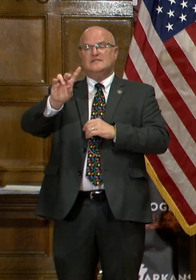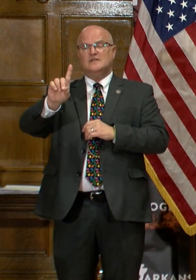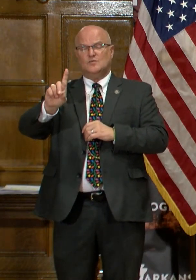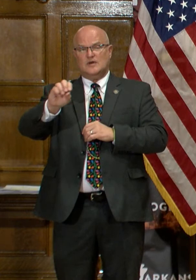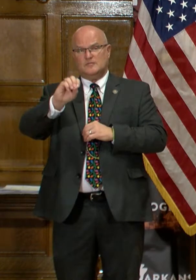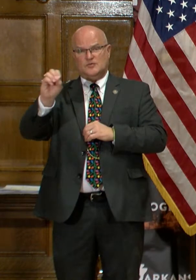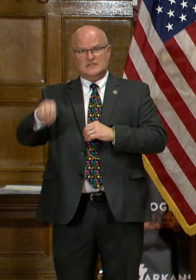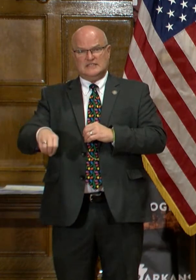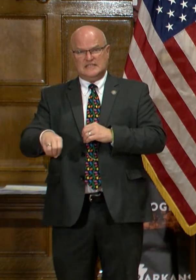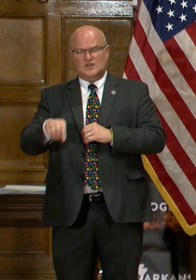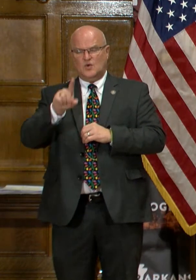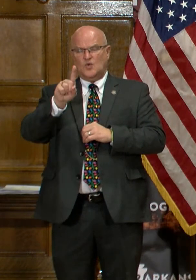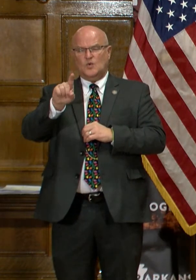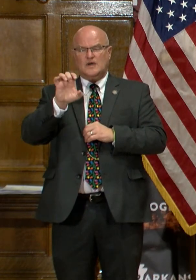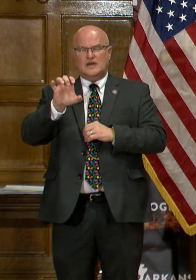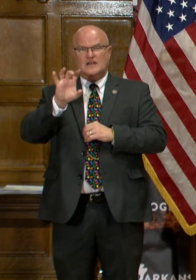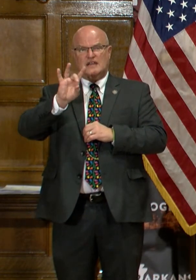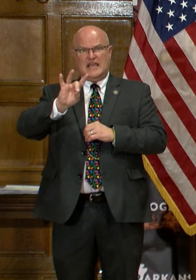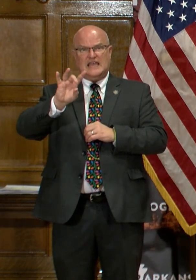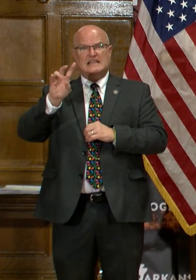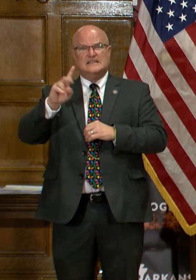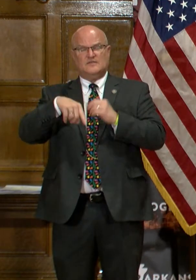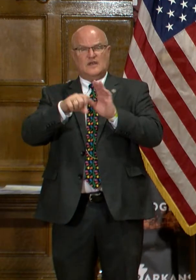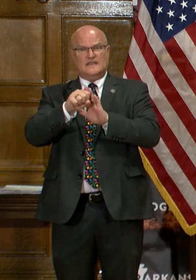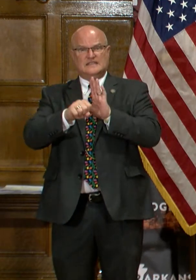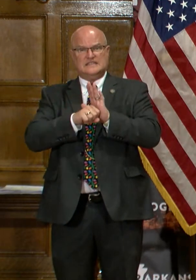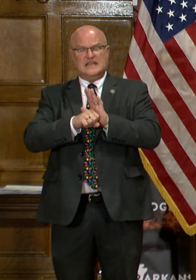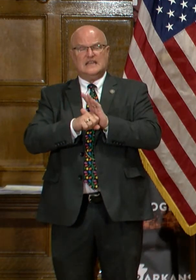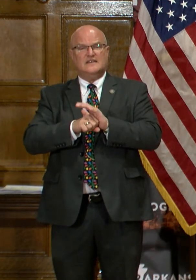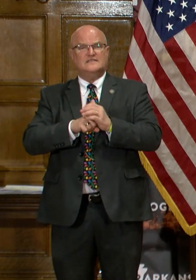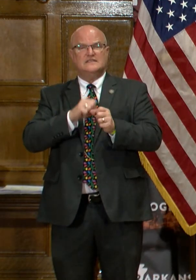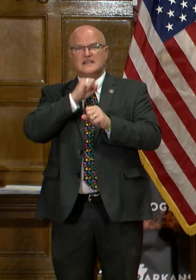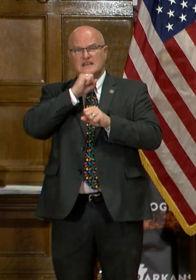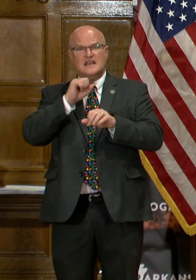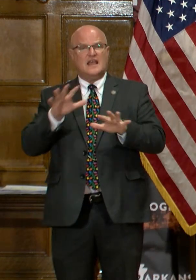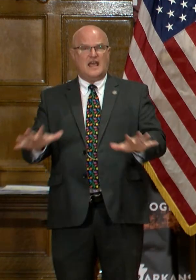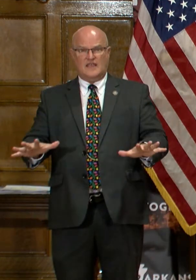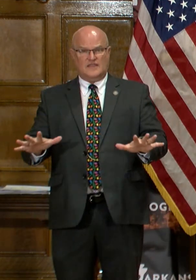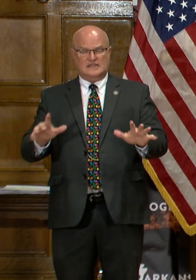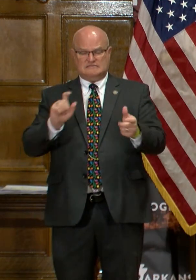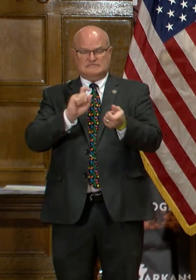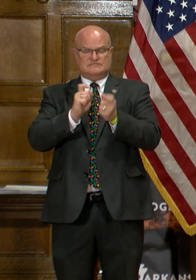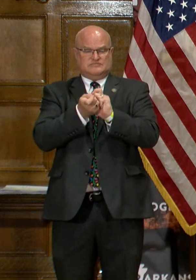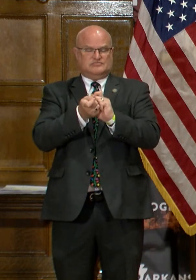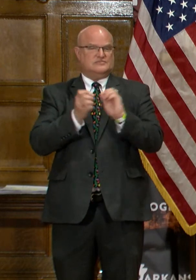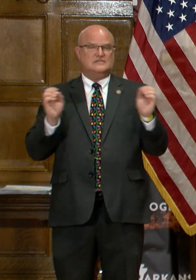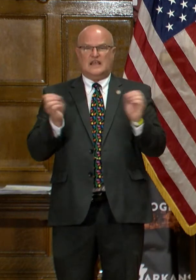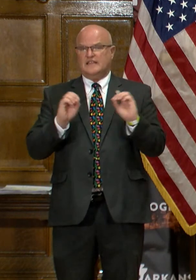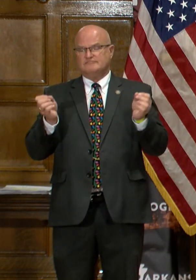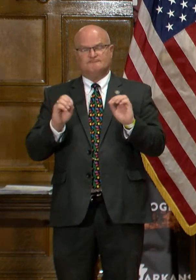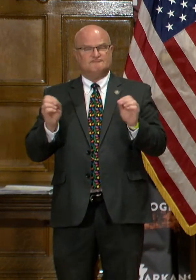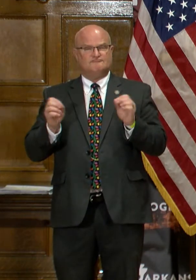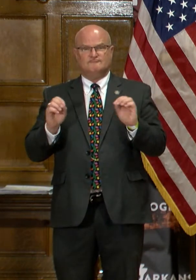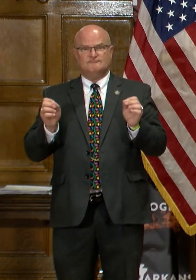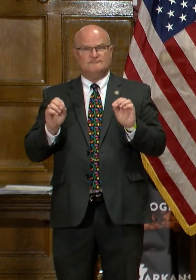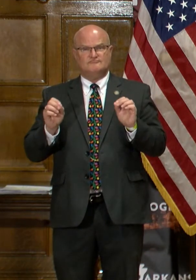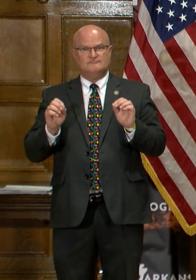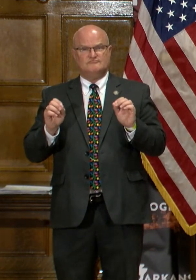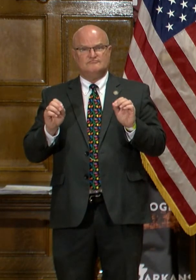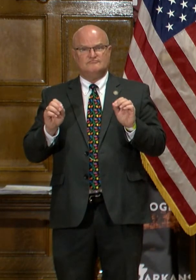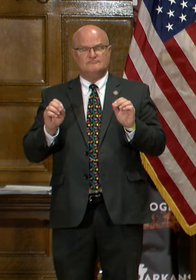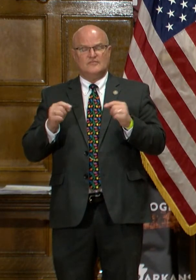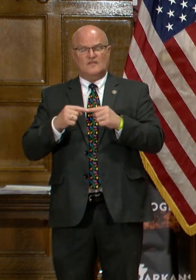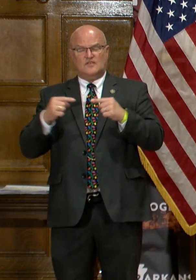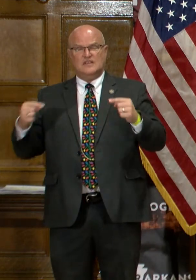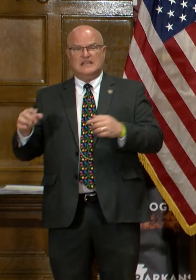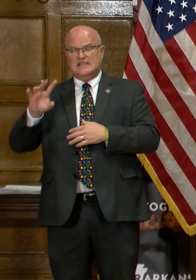or 187 of our districts around the state, have not had to enact district-wide modifications,